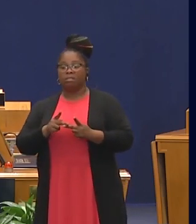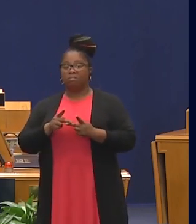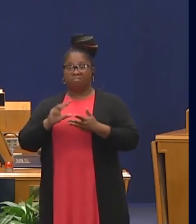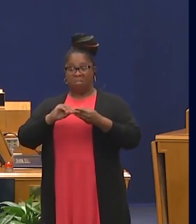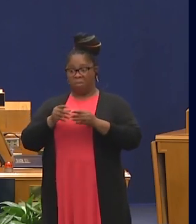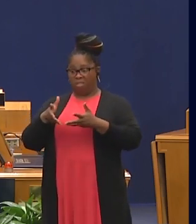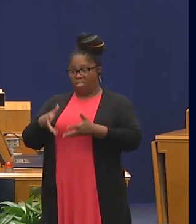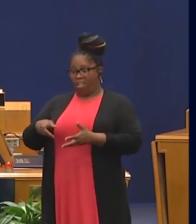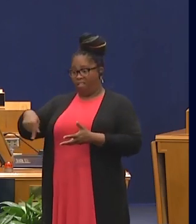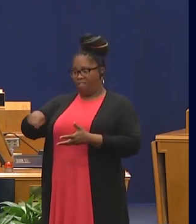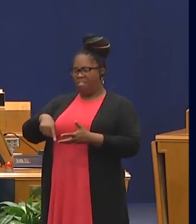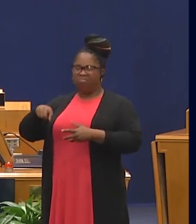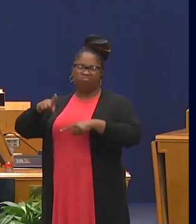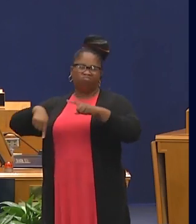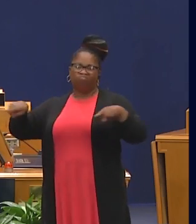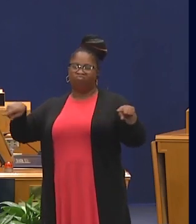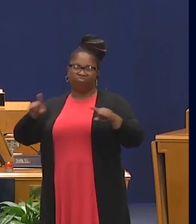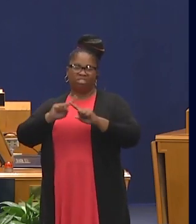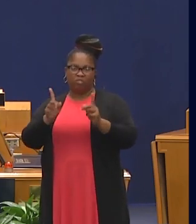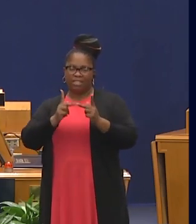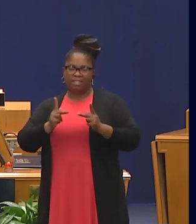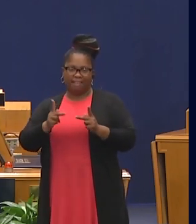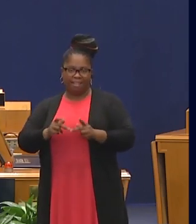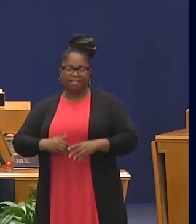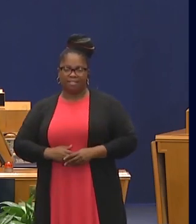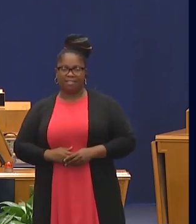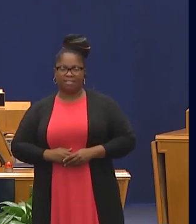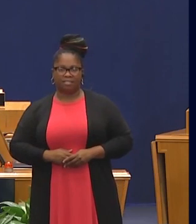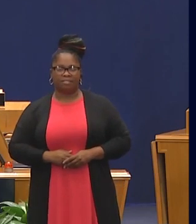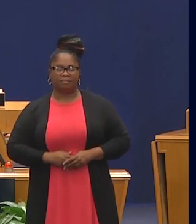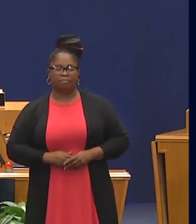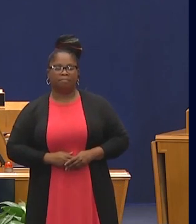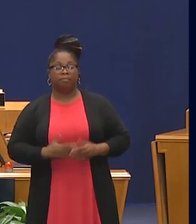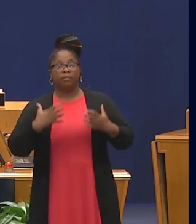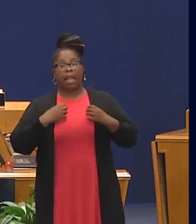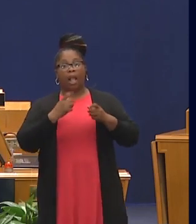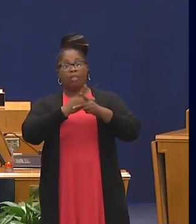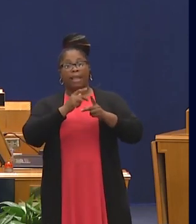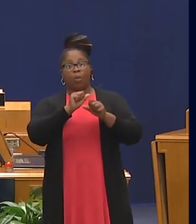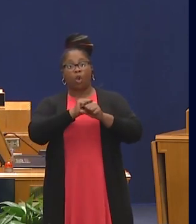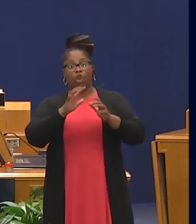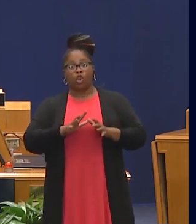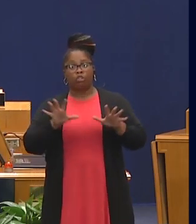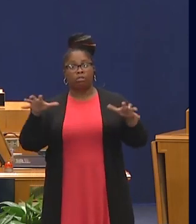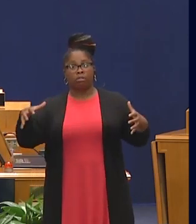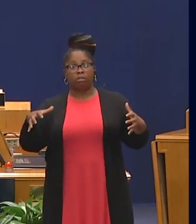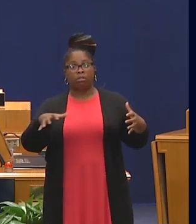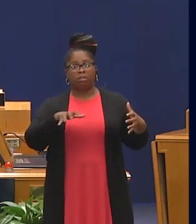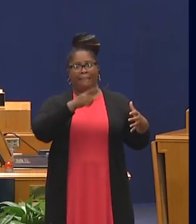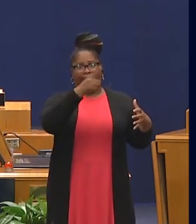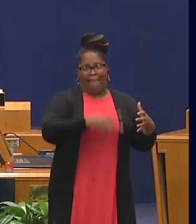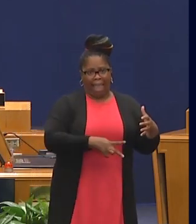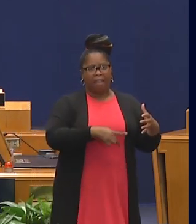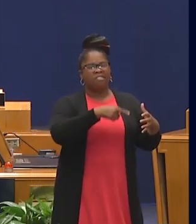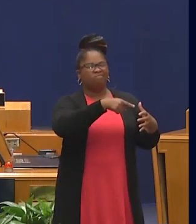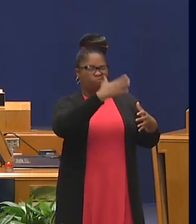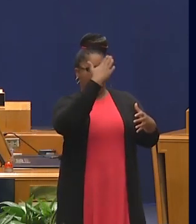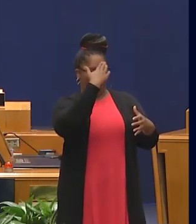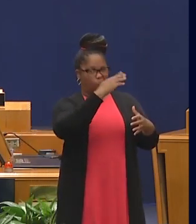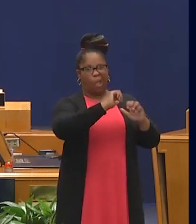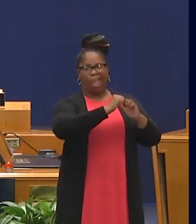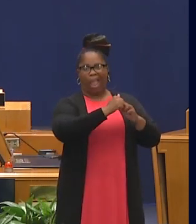across a variety of other settings. Half of the healthcare workers are reporting a known exposure to COVID-19,